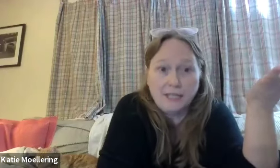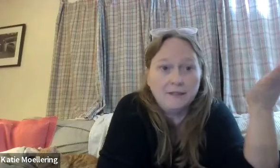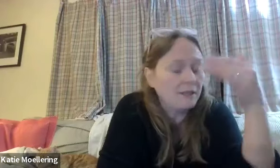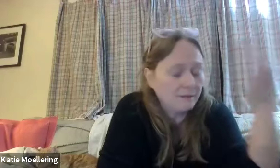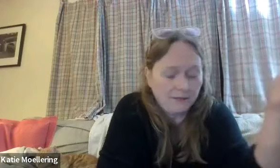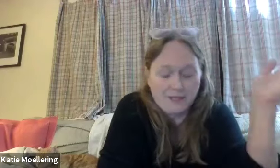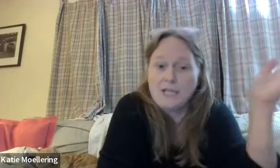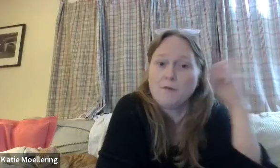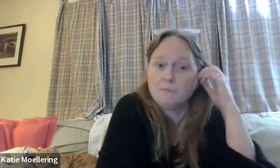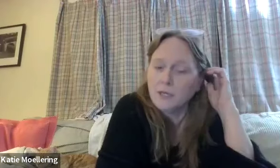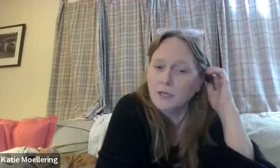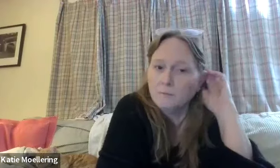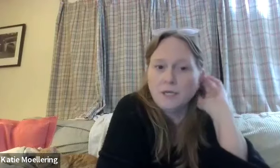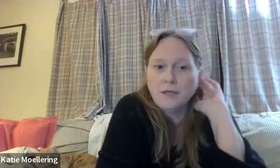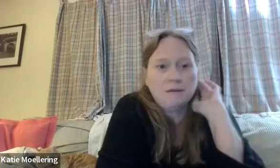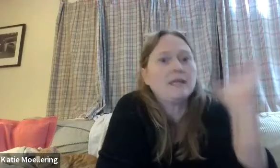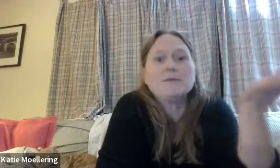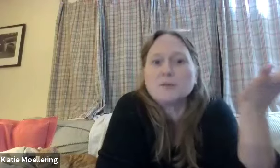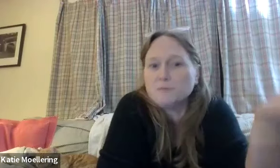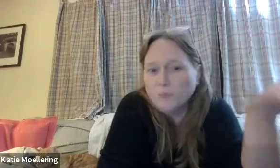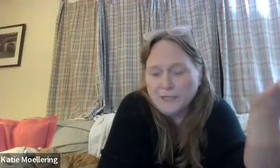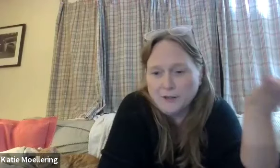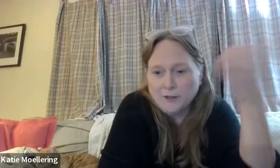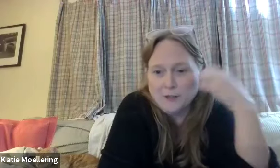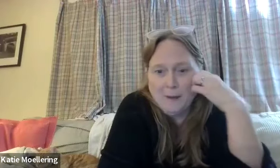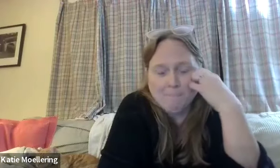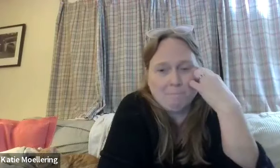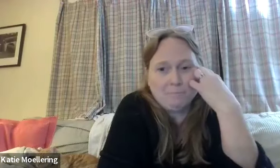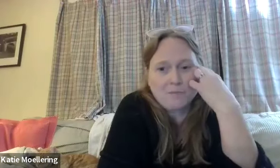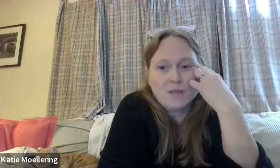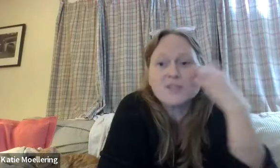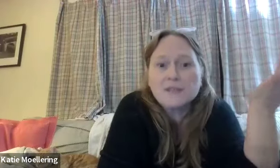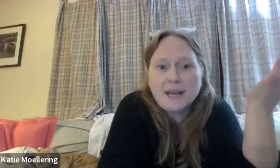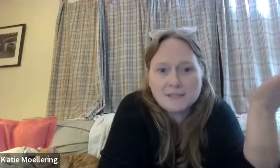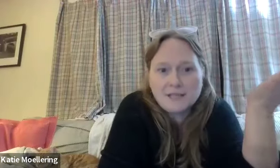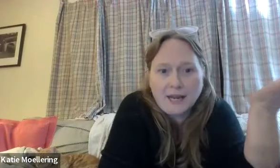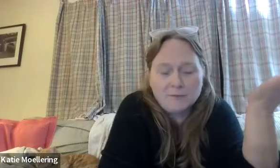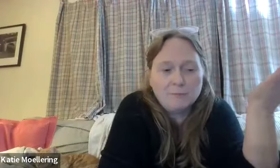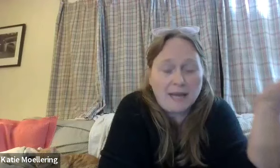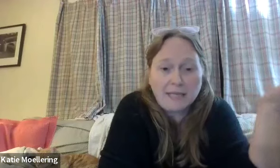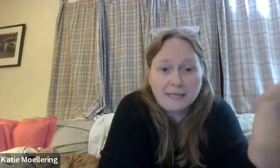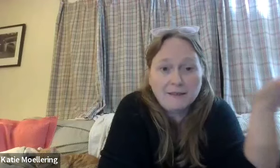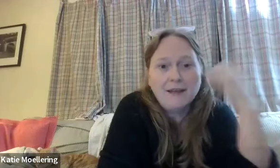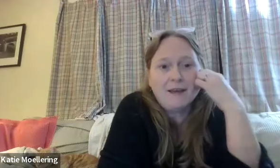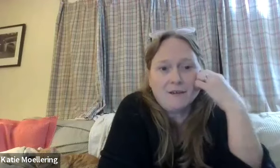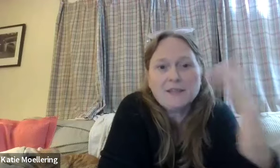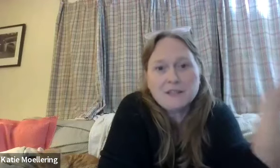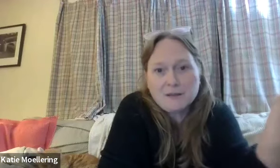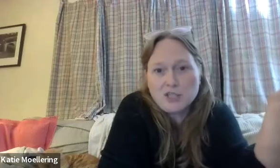in, let us know. It was when our student asked to add banking. Oh, I thought that was